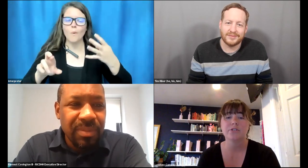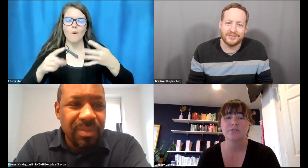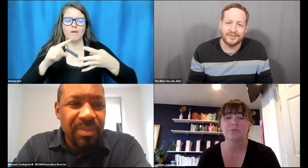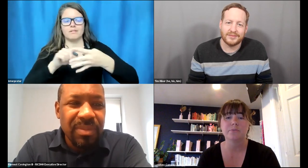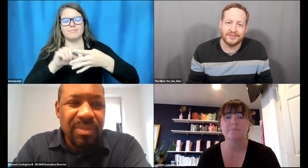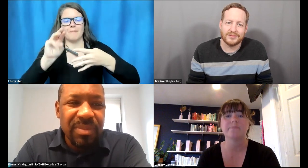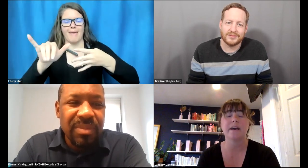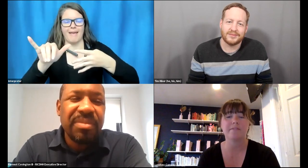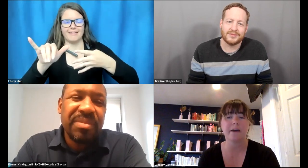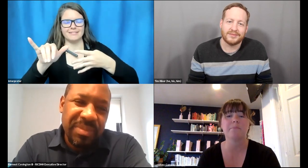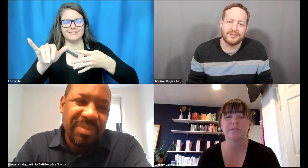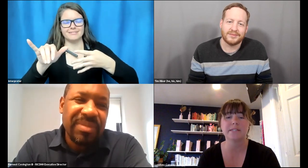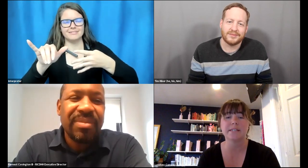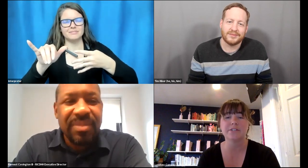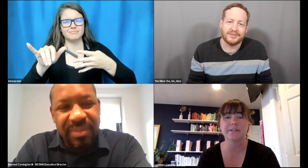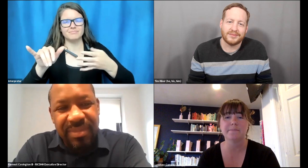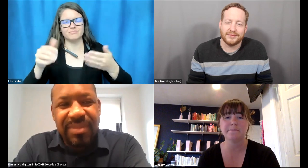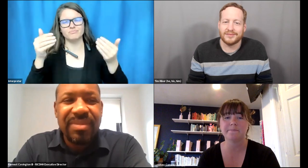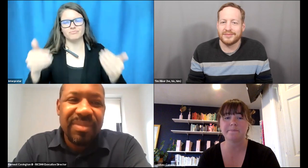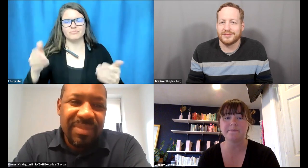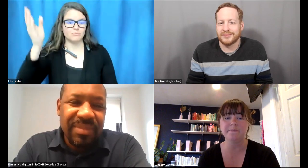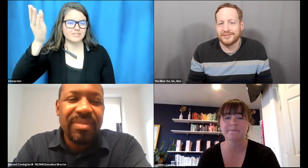to have that presentation.